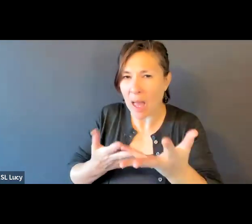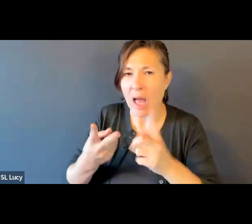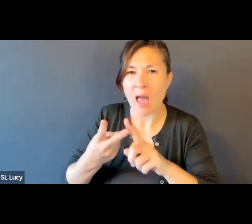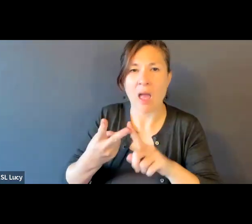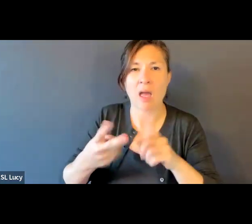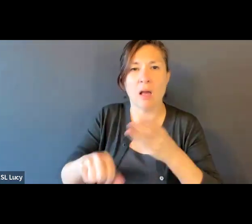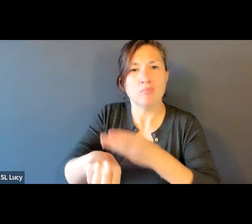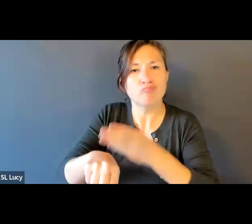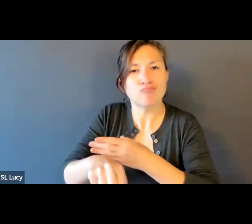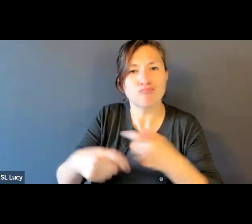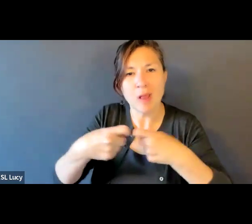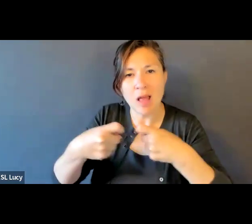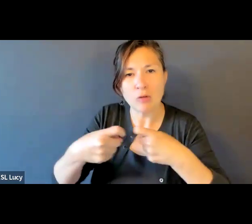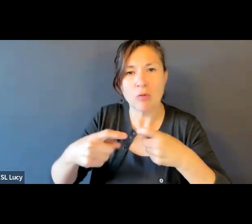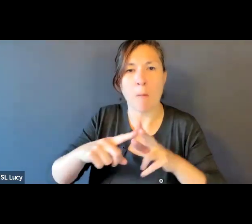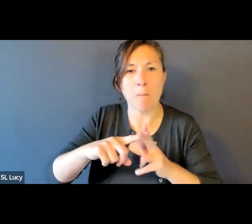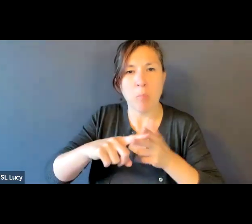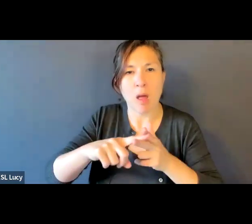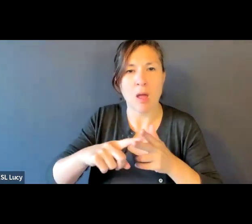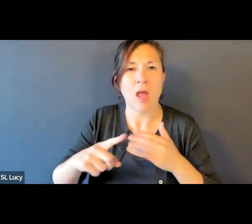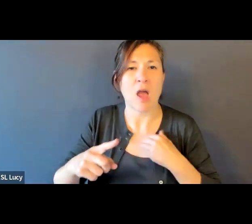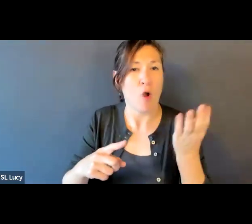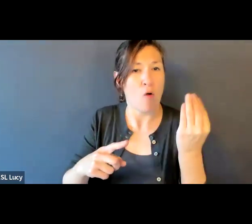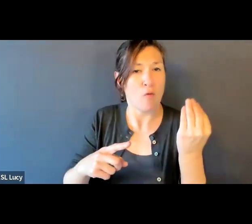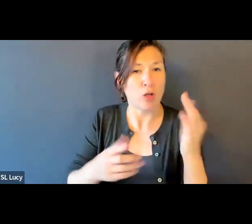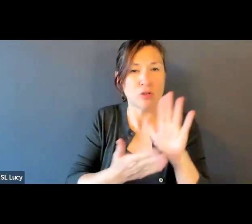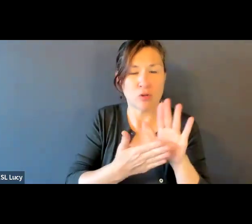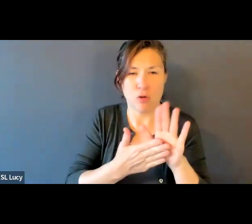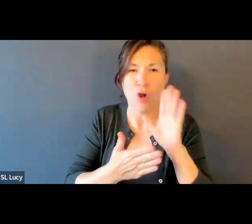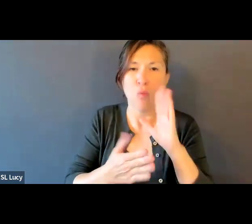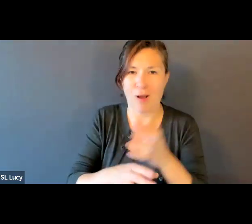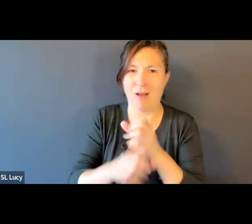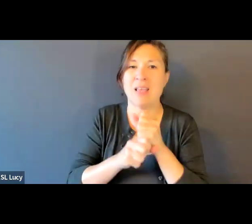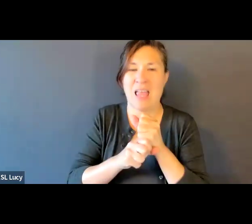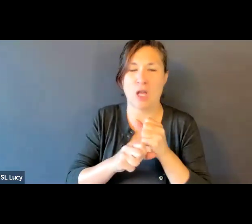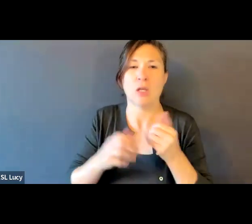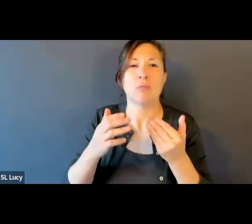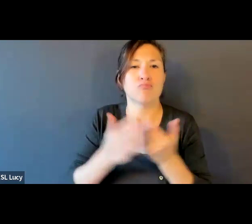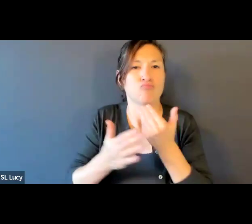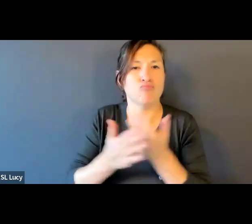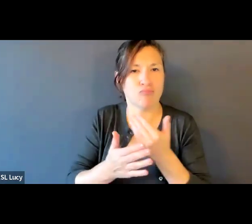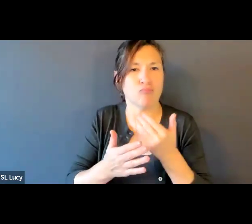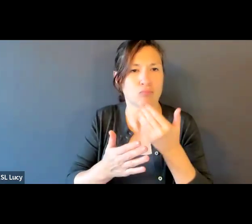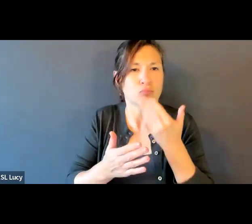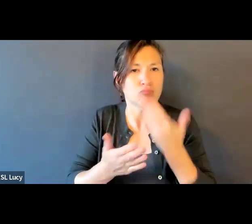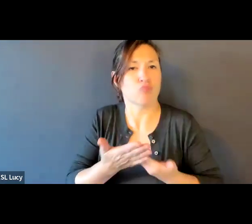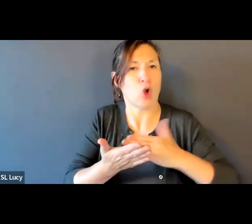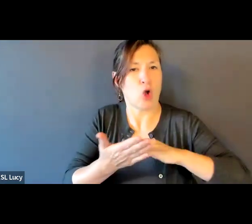online. I think there's 14 schools that'll then be the recipients of fresh meals. Thank you.